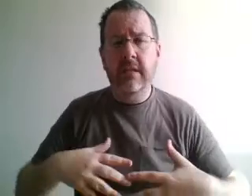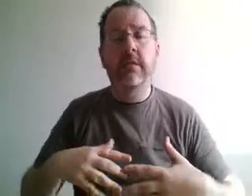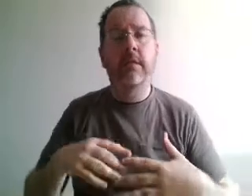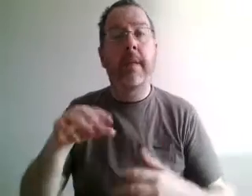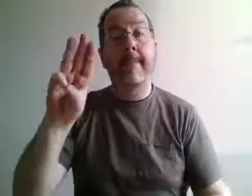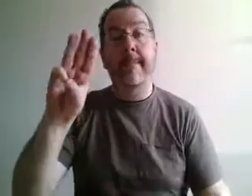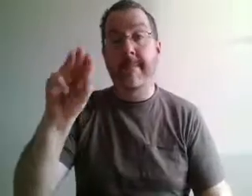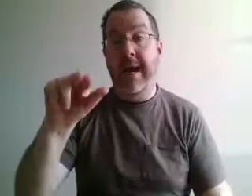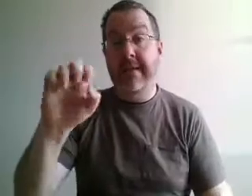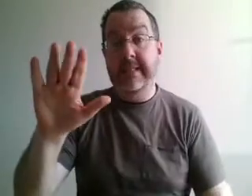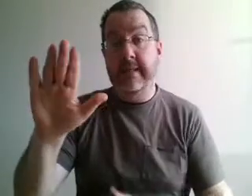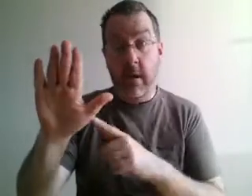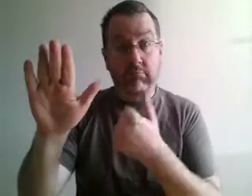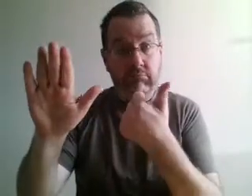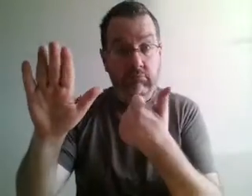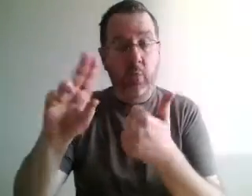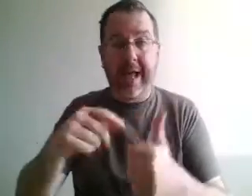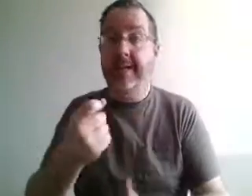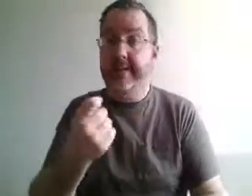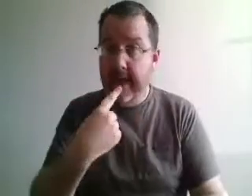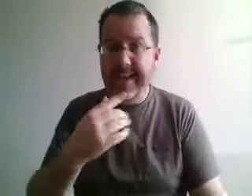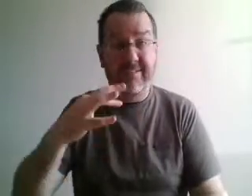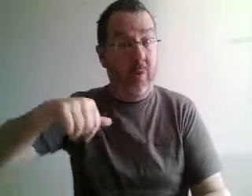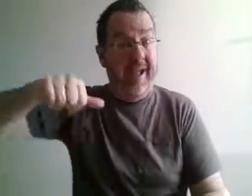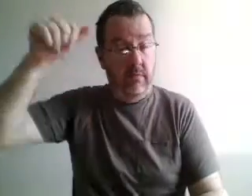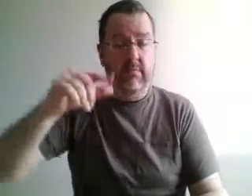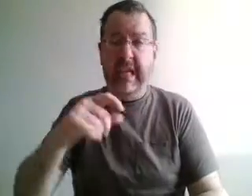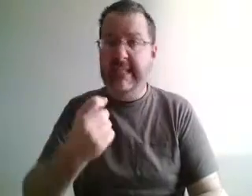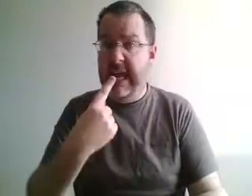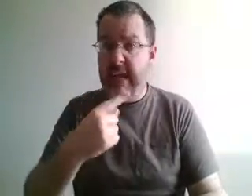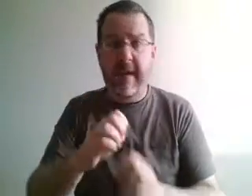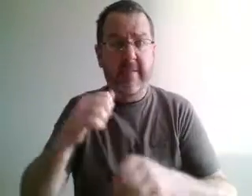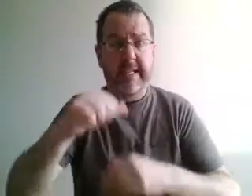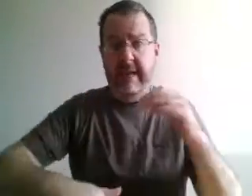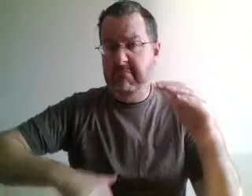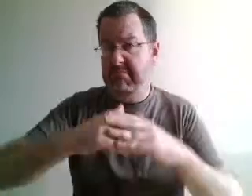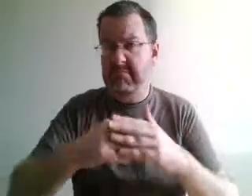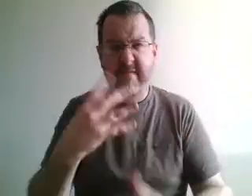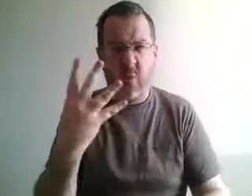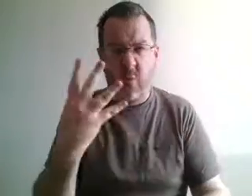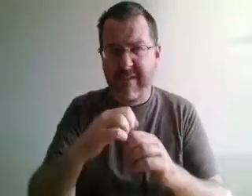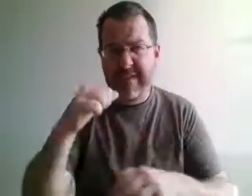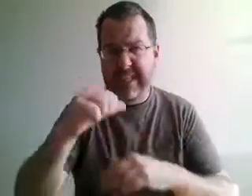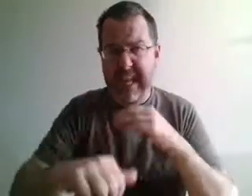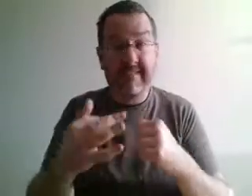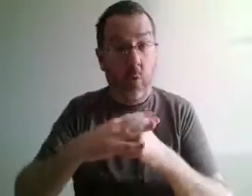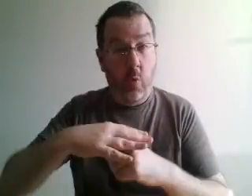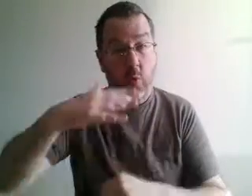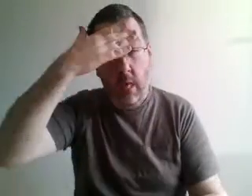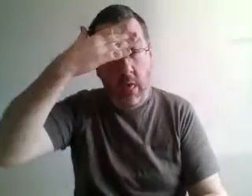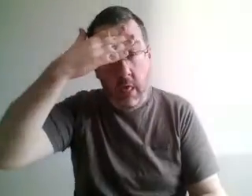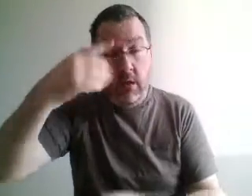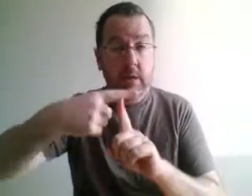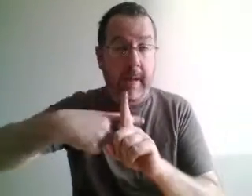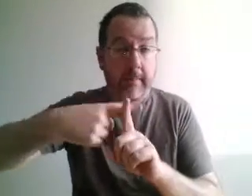paracetamol is the first, so you can take paracetamol in adults up to 2-4 times a day. Particularly for temperature, yes. Yeah, so there is no evidence